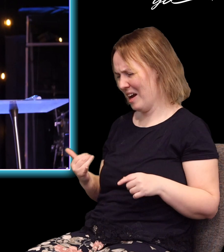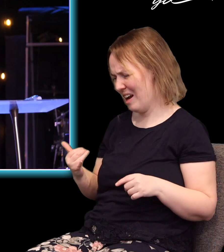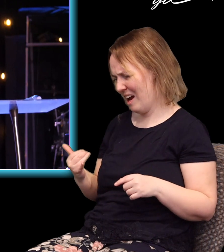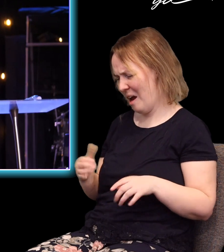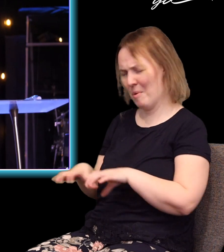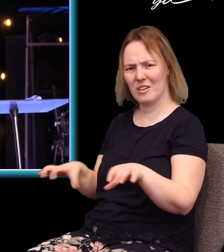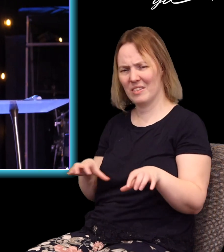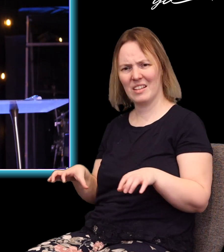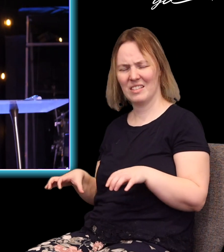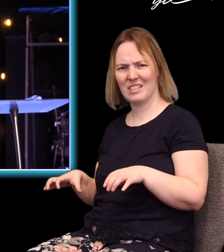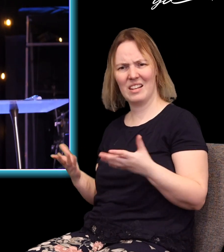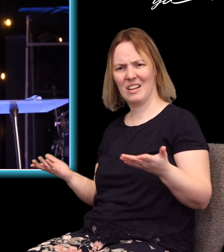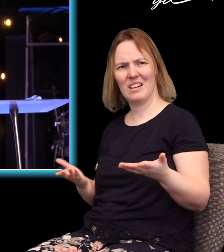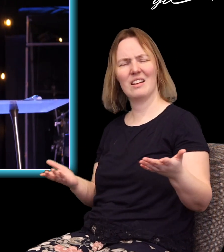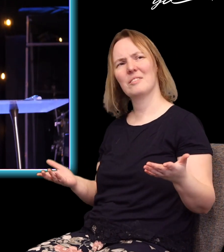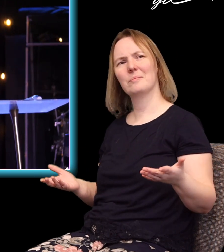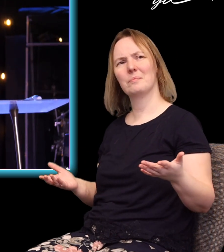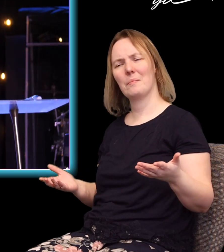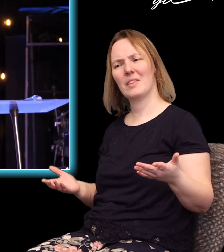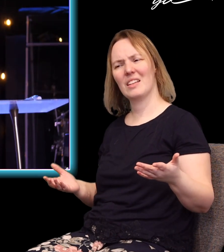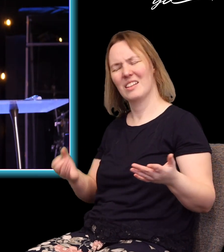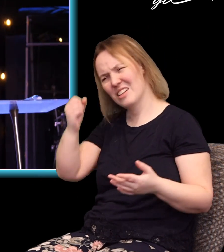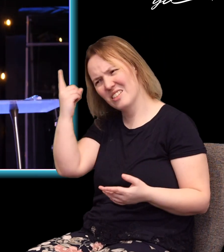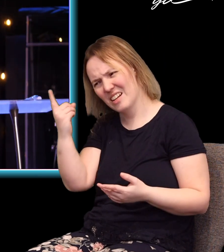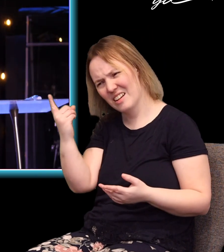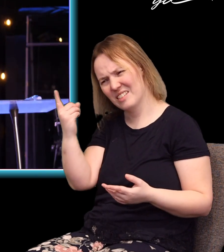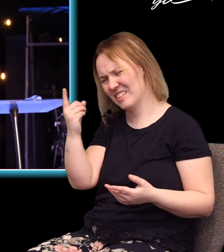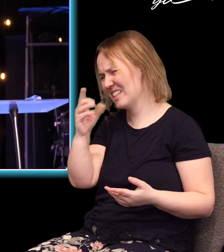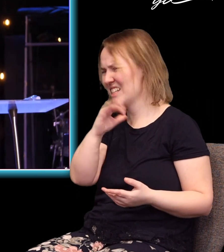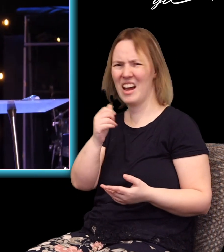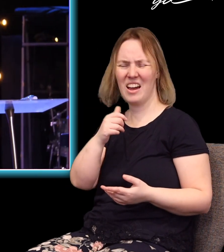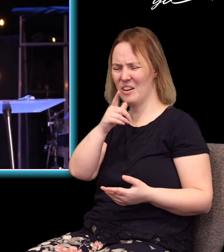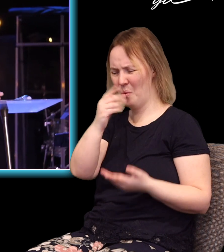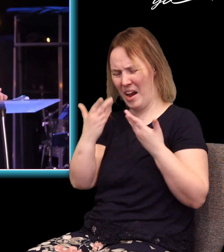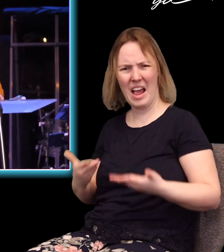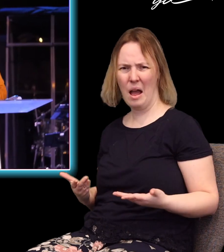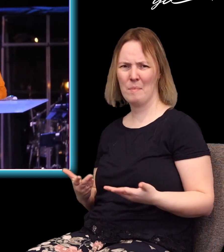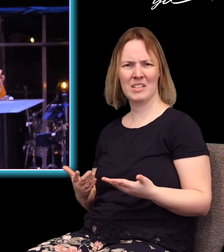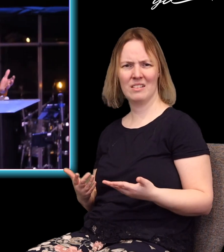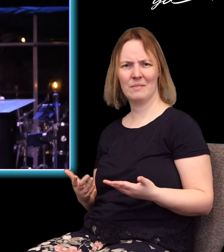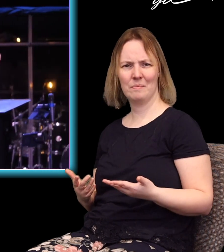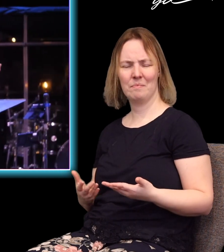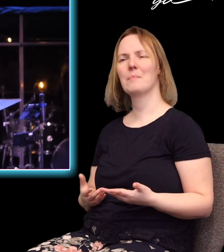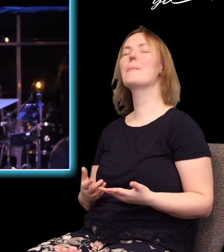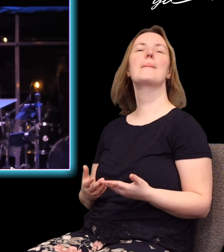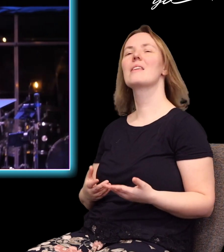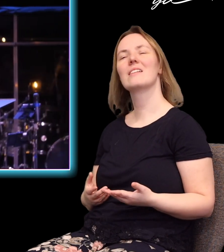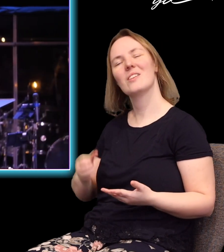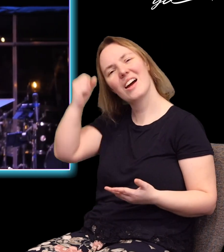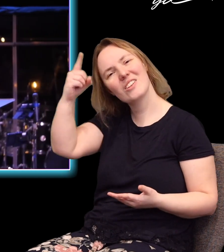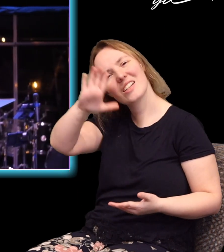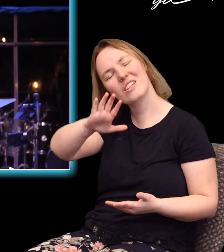It's just killing me or whatever, you know? And you begin to realize, hey, that's not who I am. So again, working out